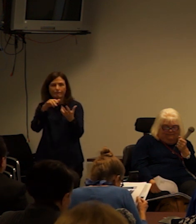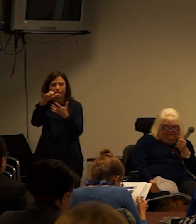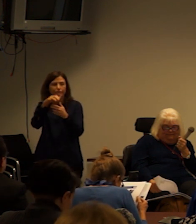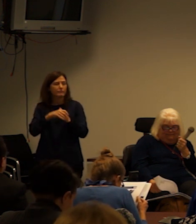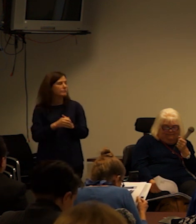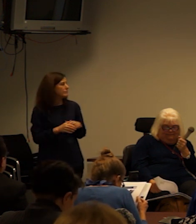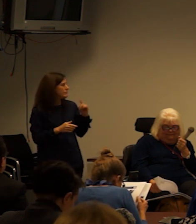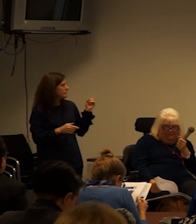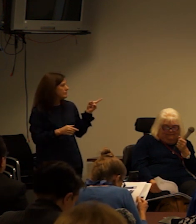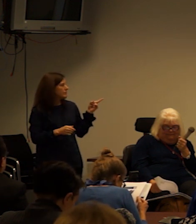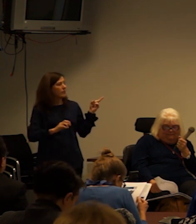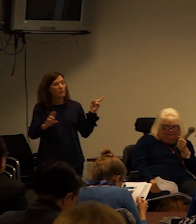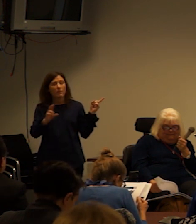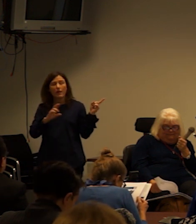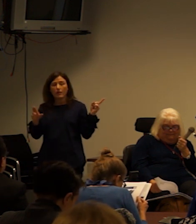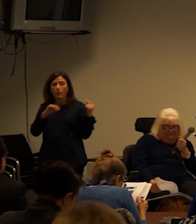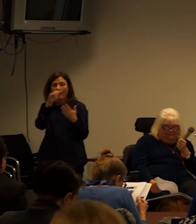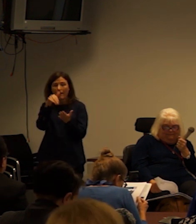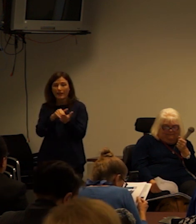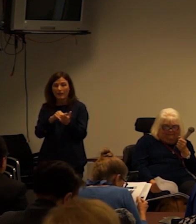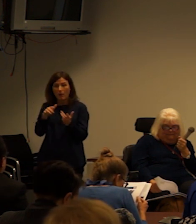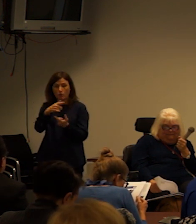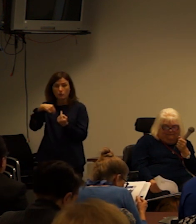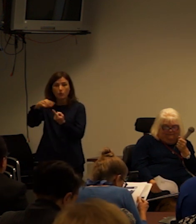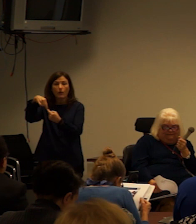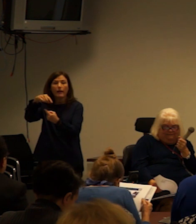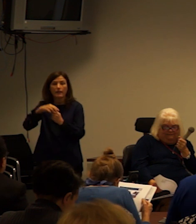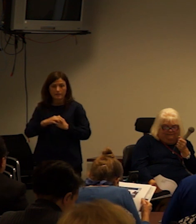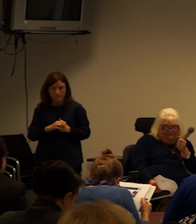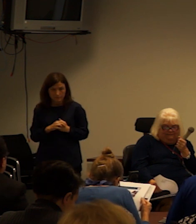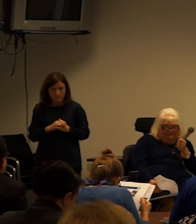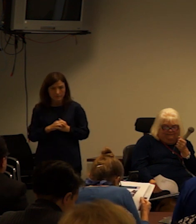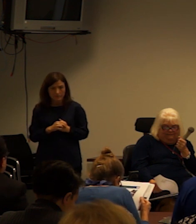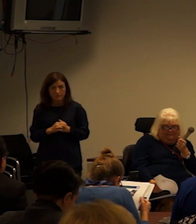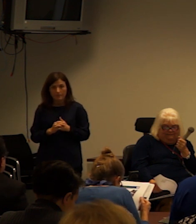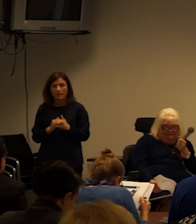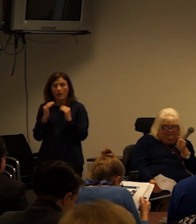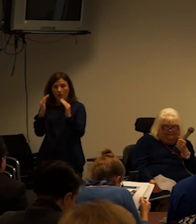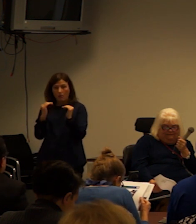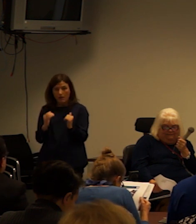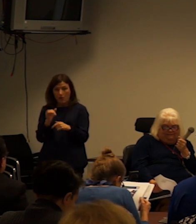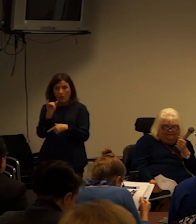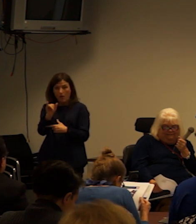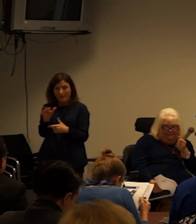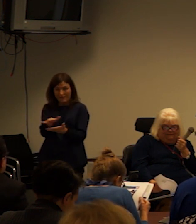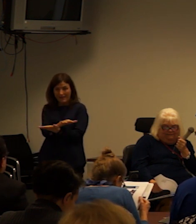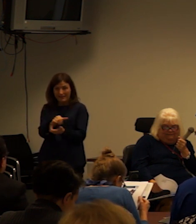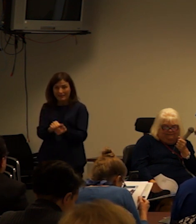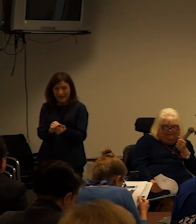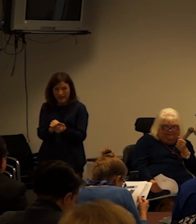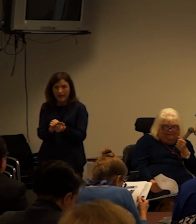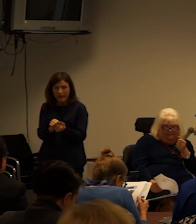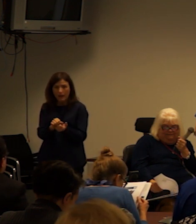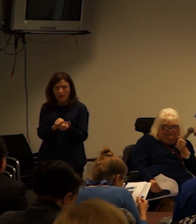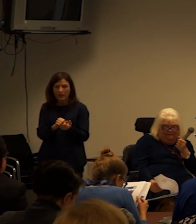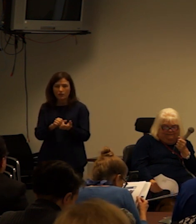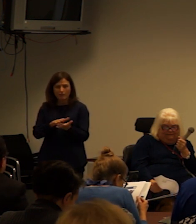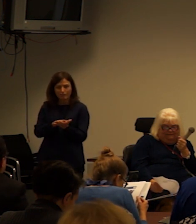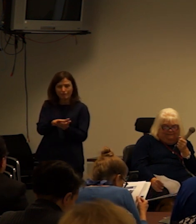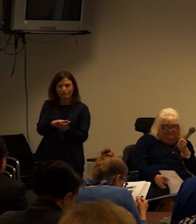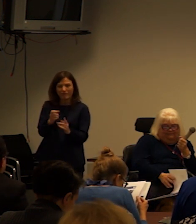And in the middle on the right is a tornado. And just below that is just damage and destruction from a